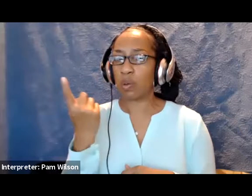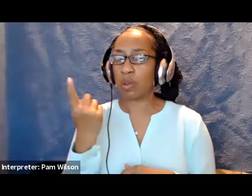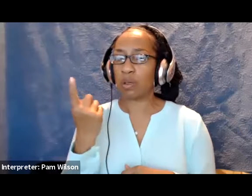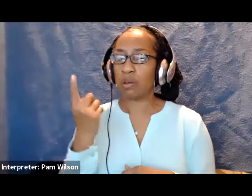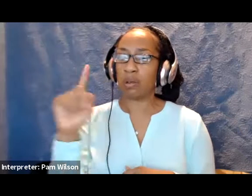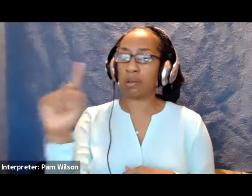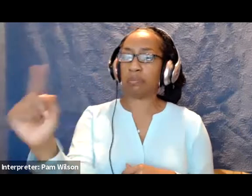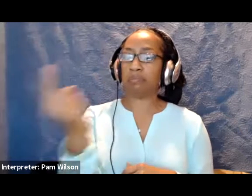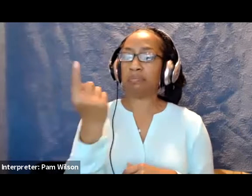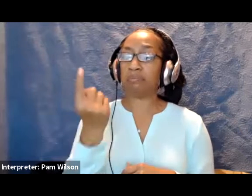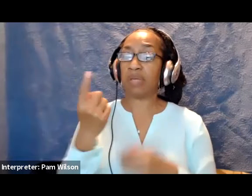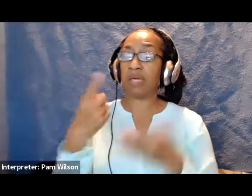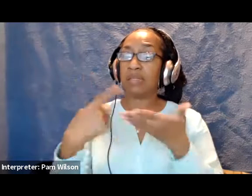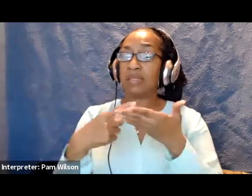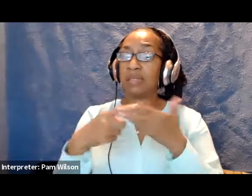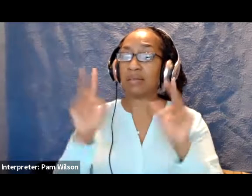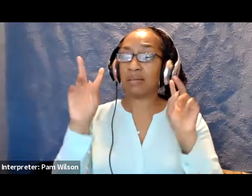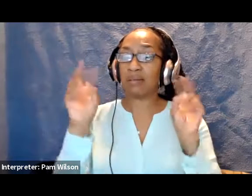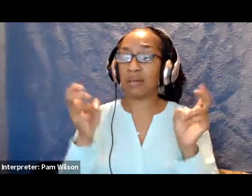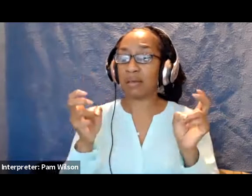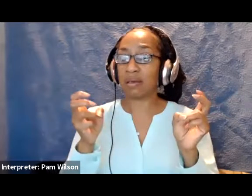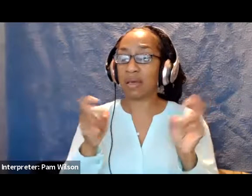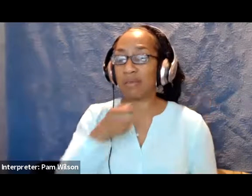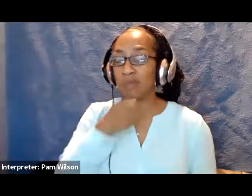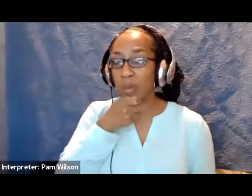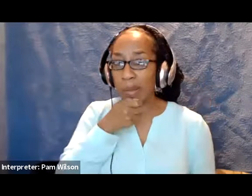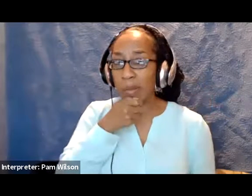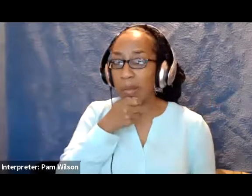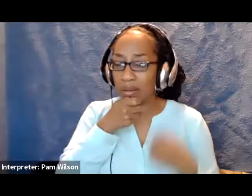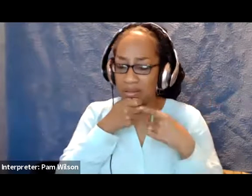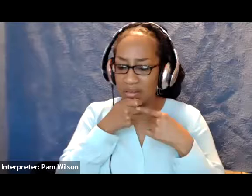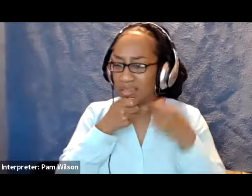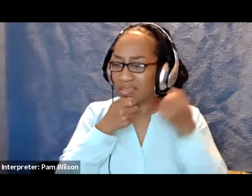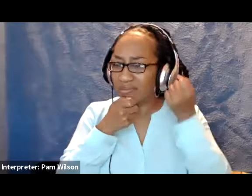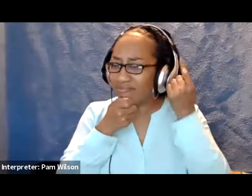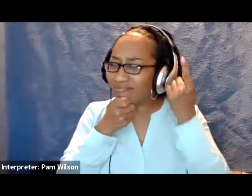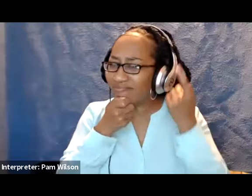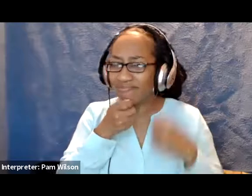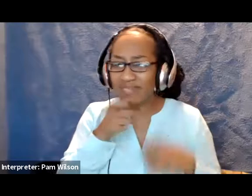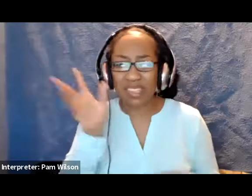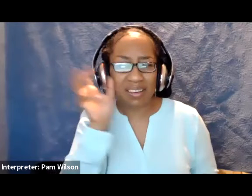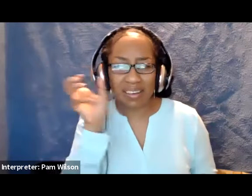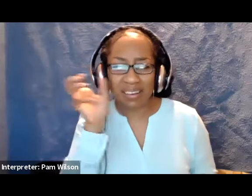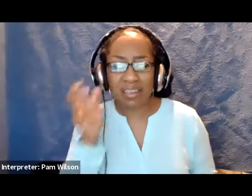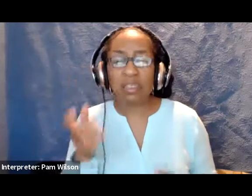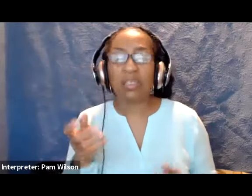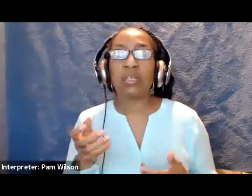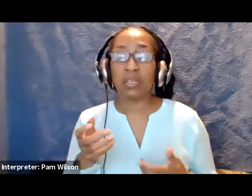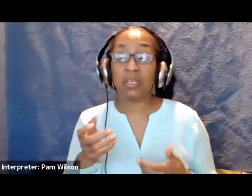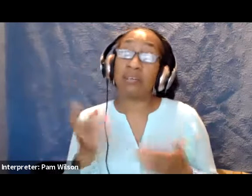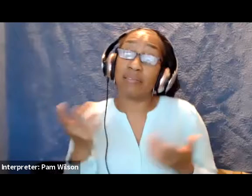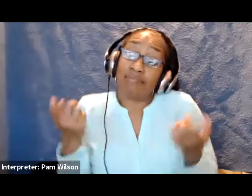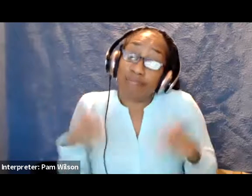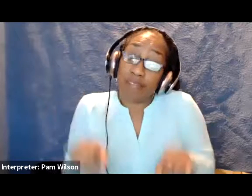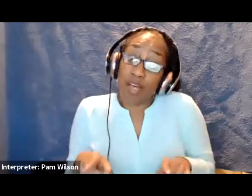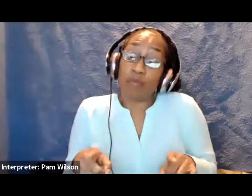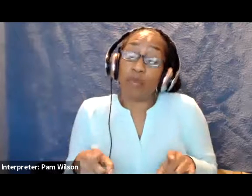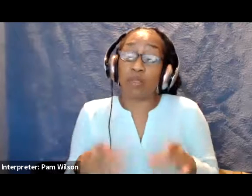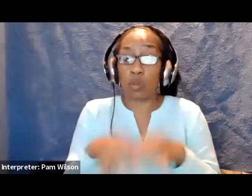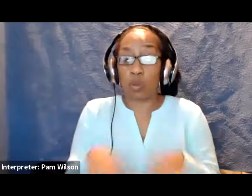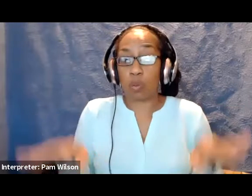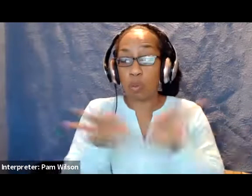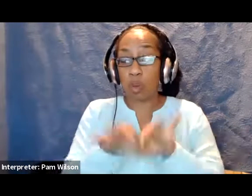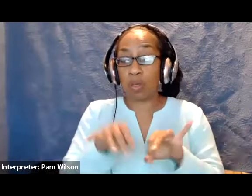a topic and their microphone isn't working real well. So it happens. So you really want to make sure that either your built-in or